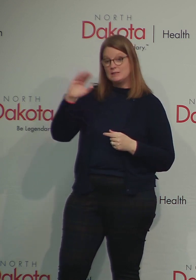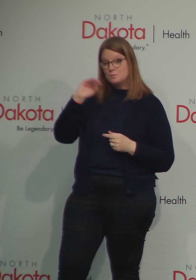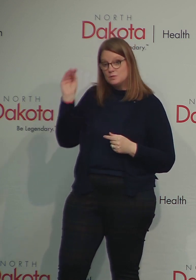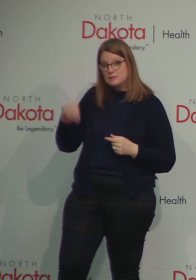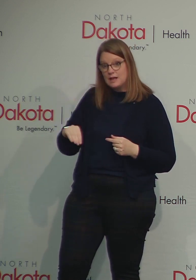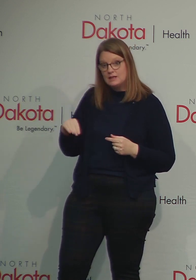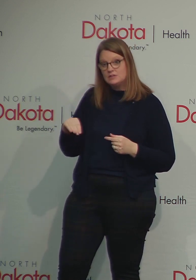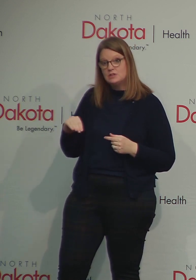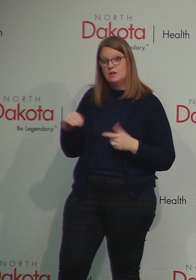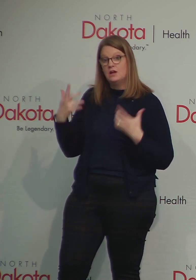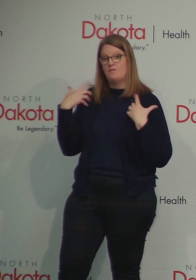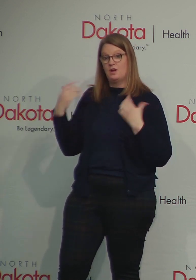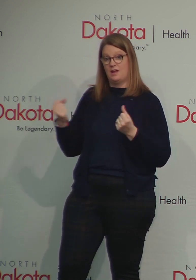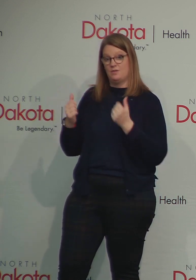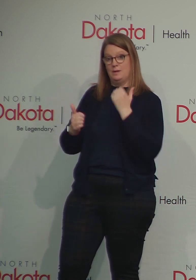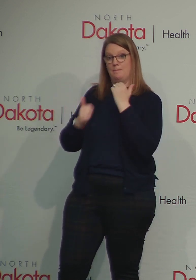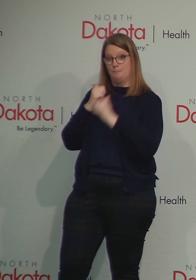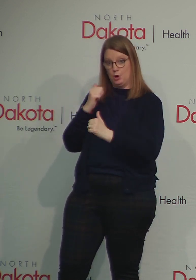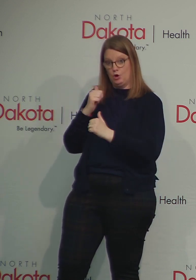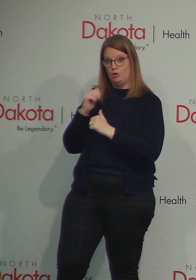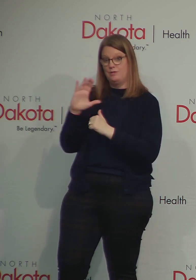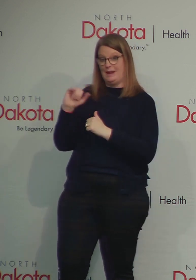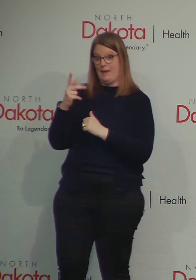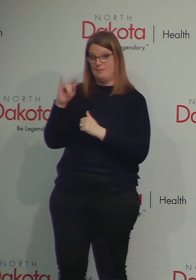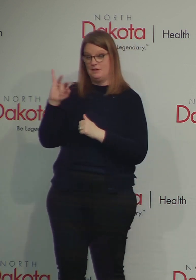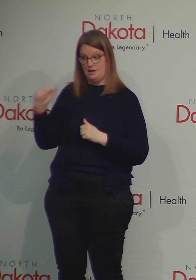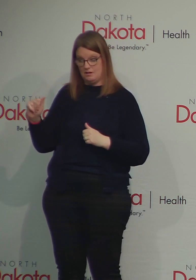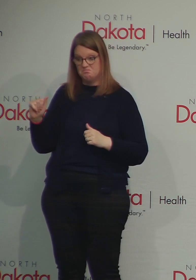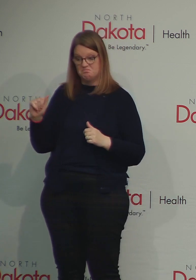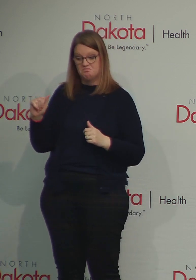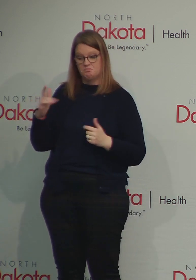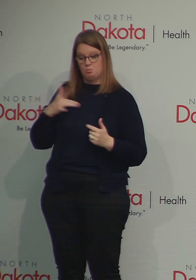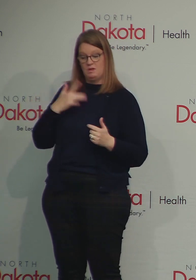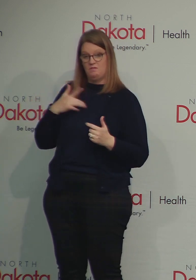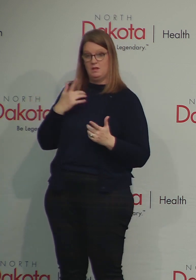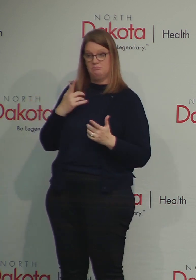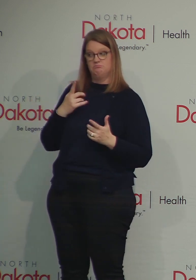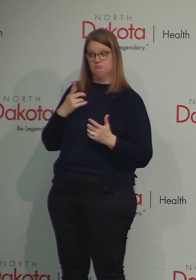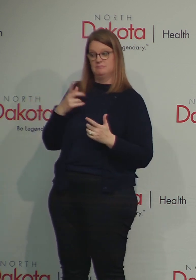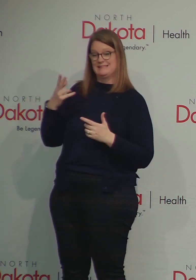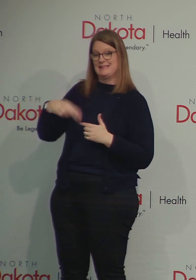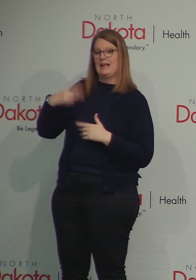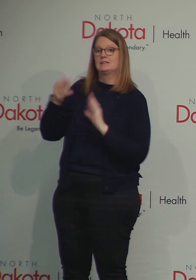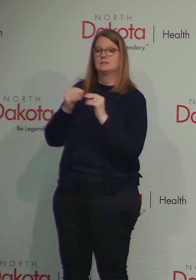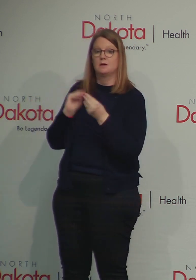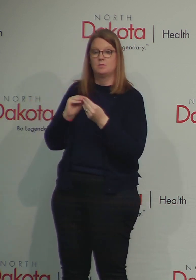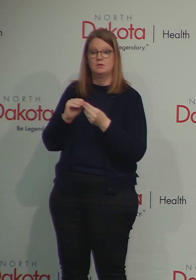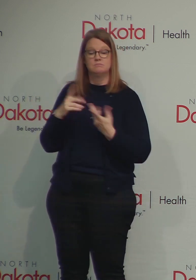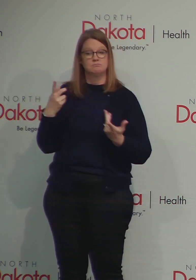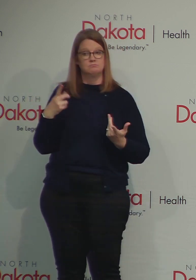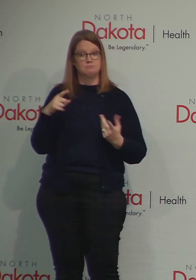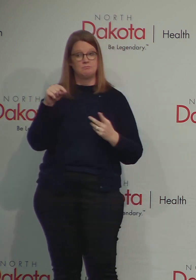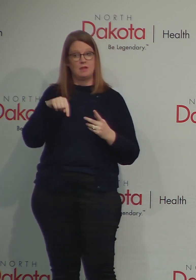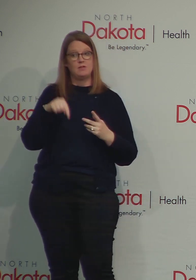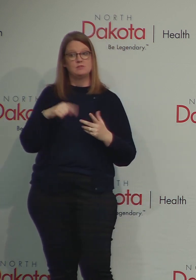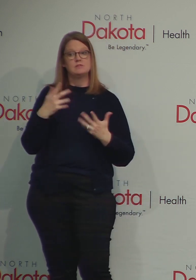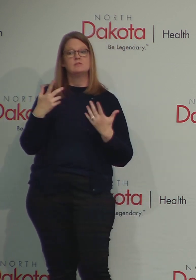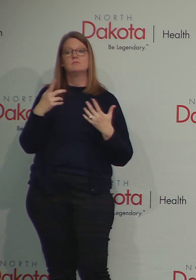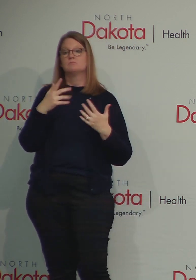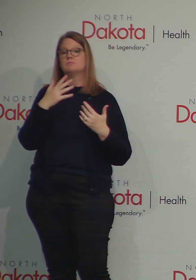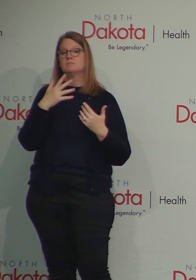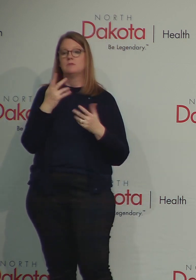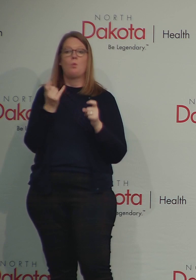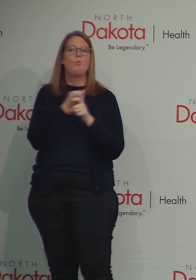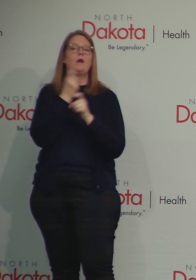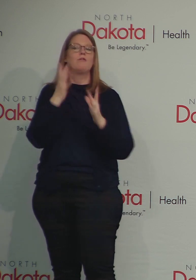of recoveries per capita in the country, we believe. And so again, we can be known as the recovery per capita